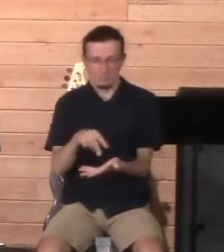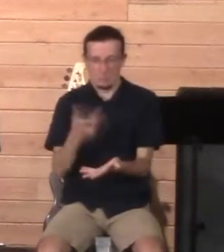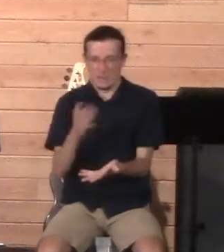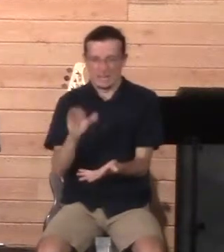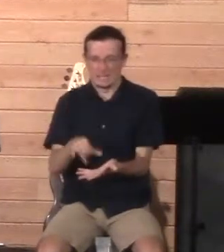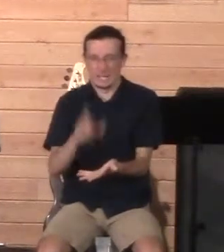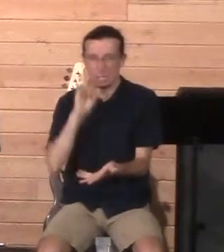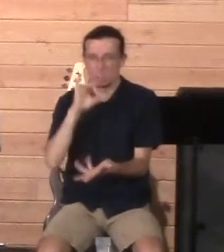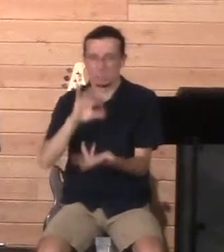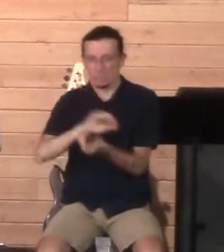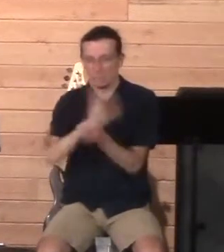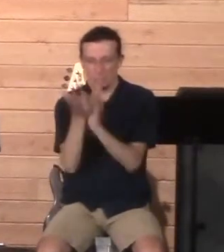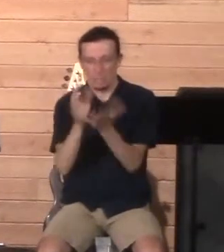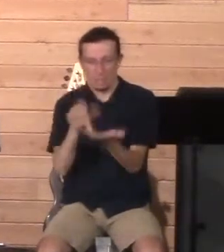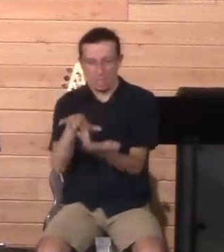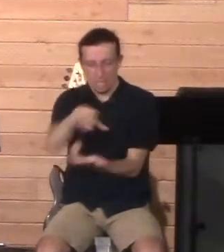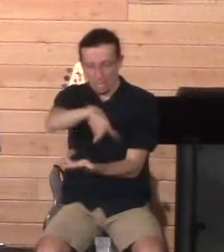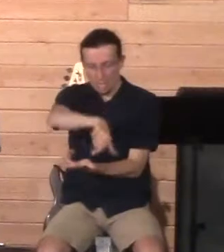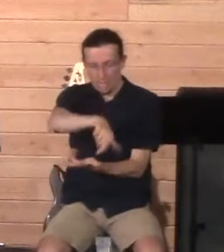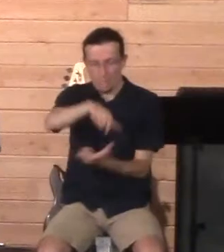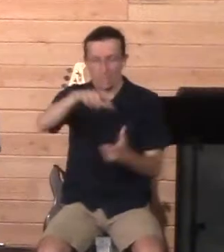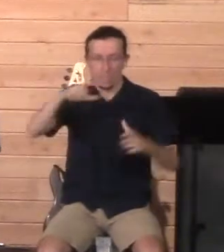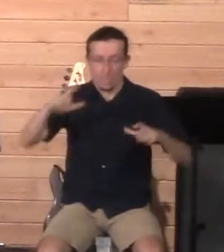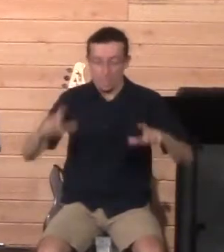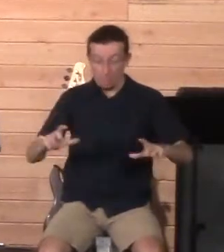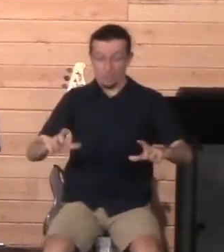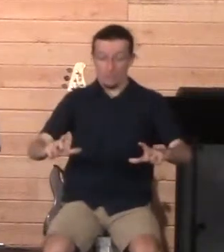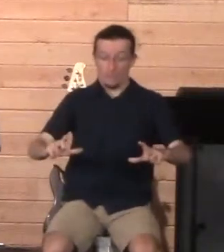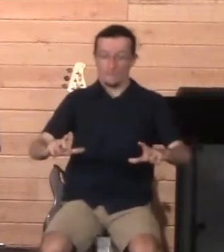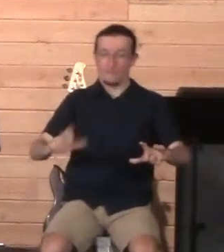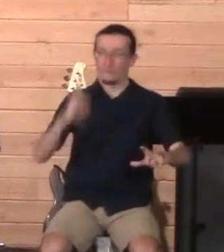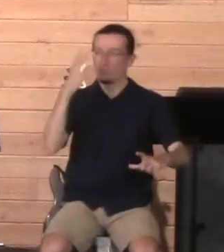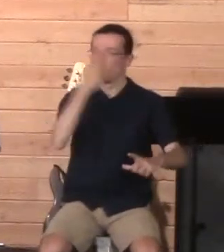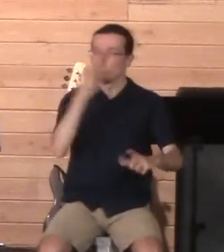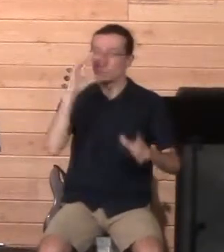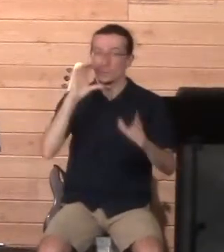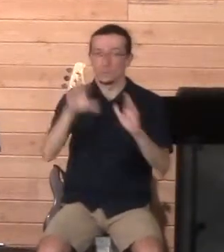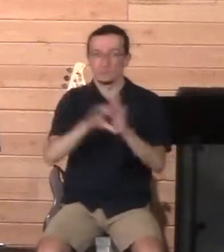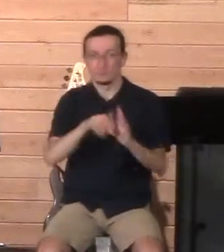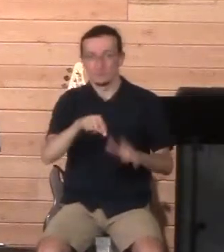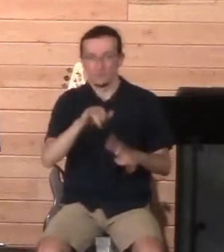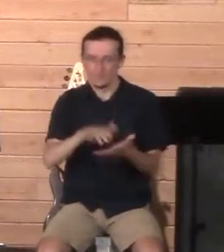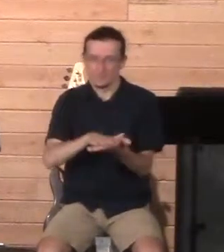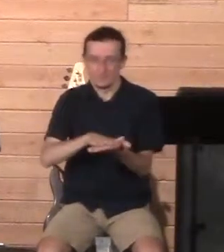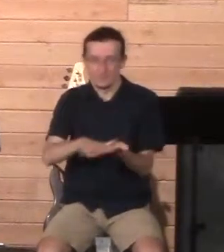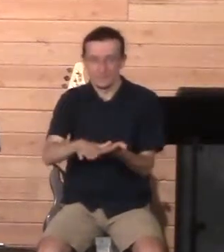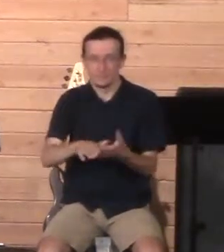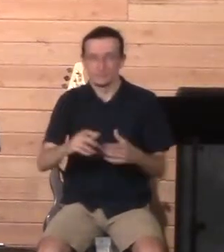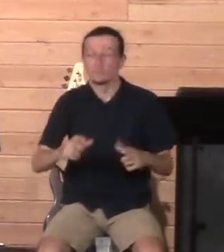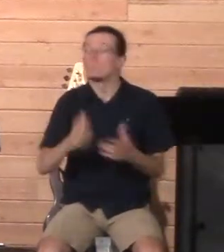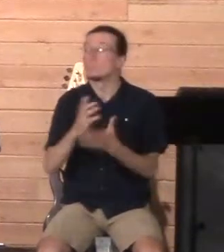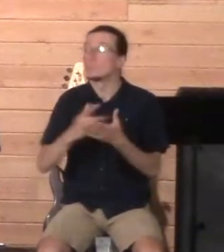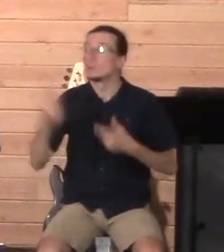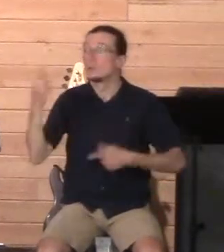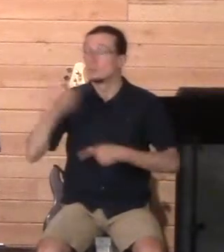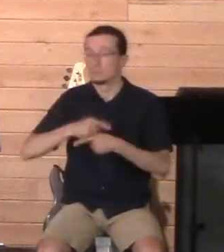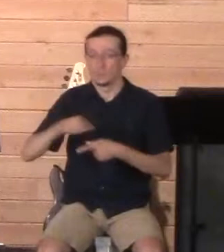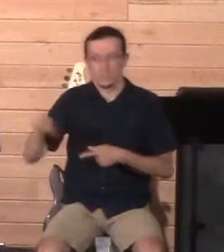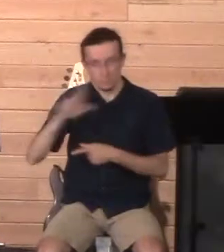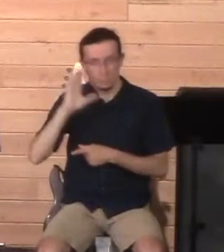looks like chaos. You turn it around, it's like, whoa, that's nice. Someday you're going to say,